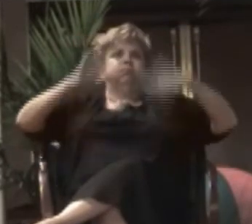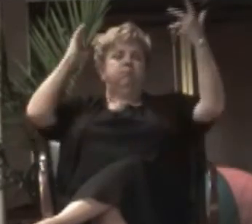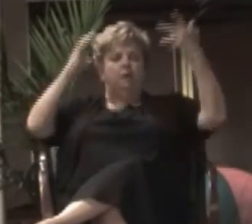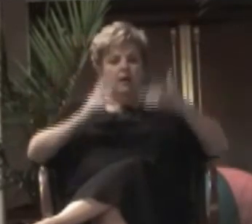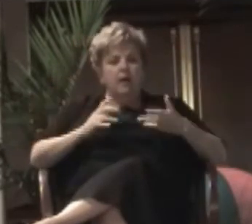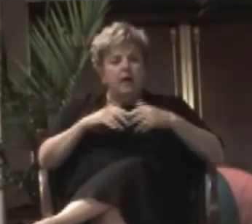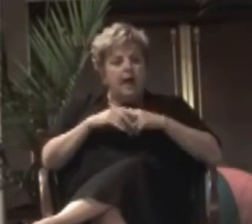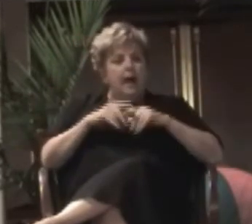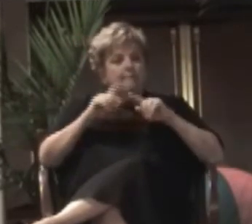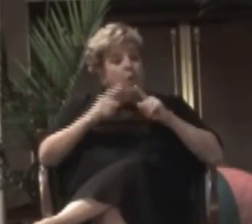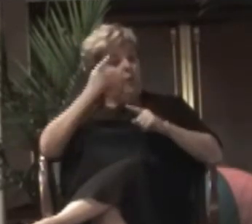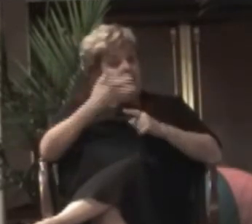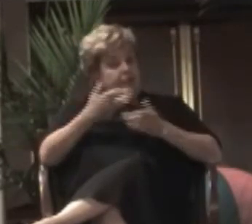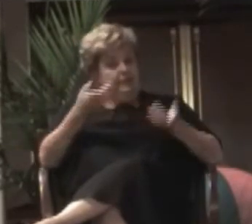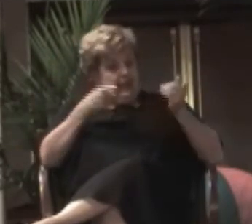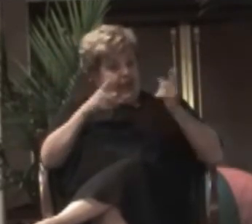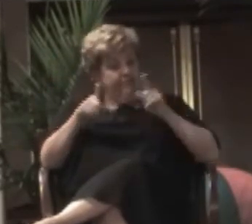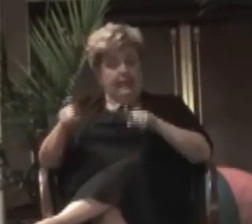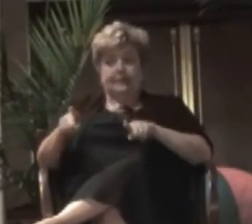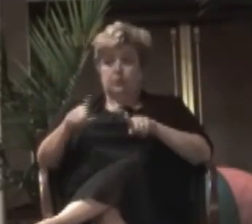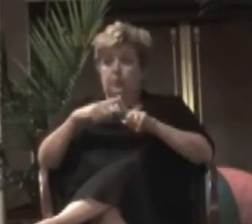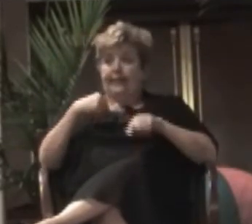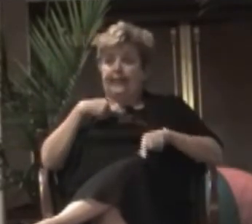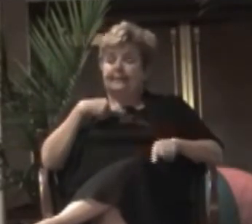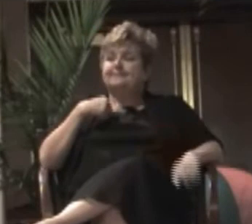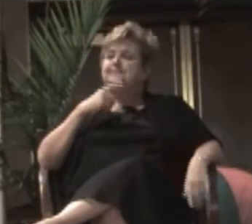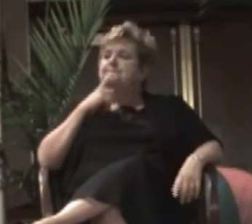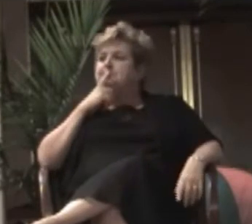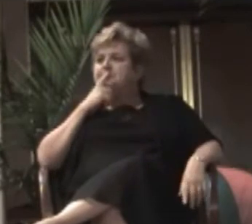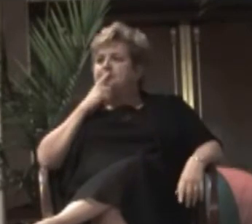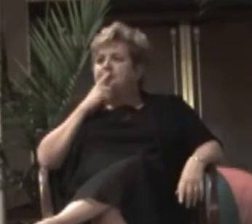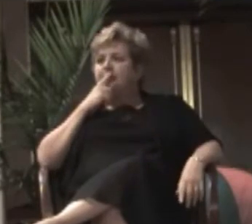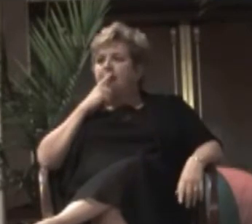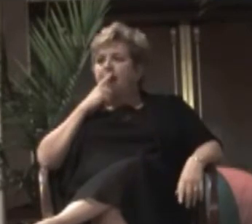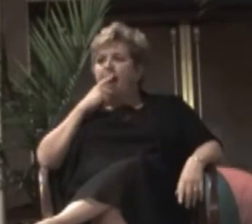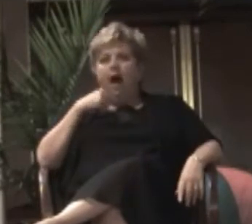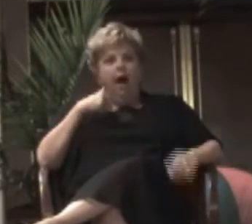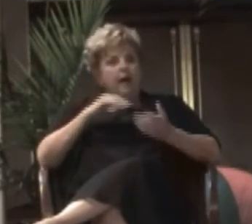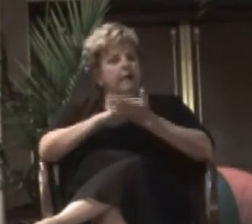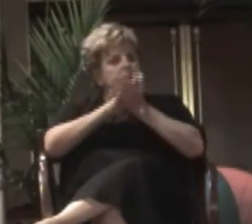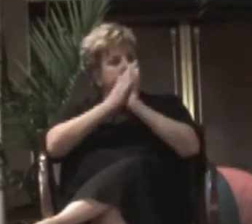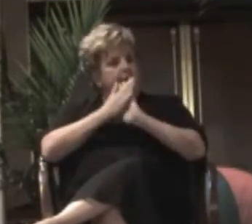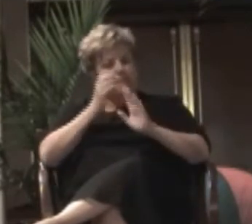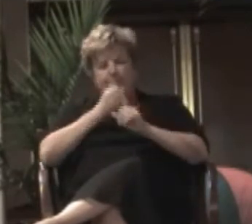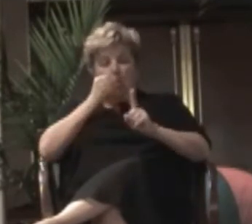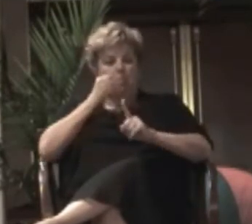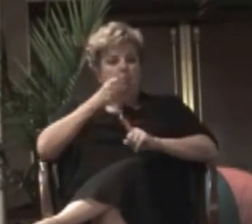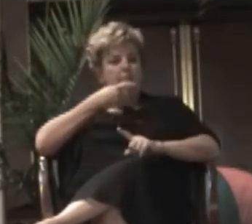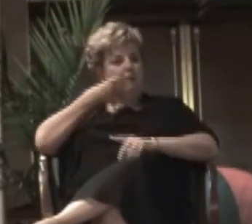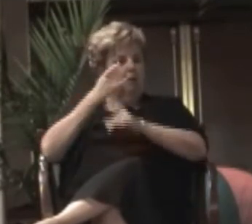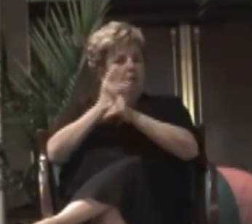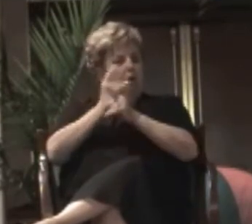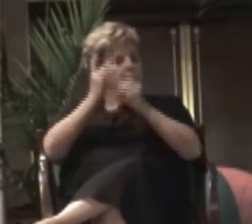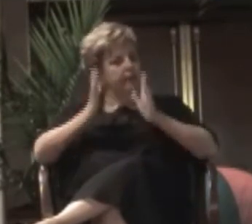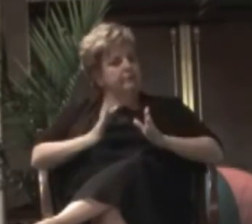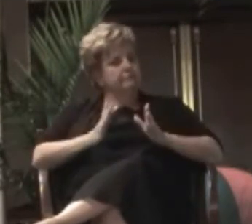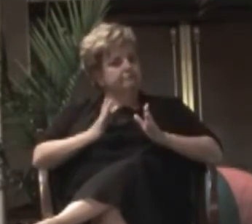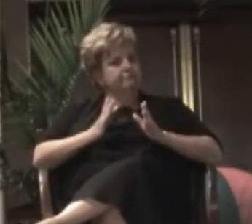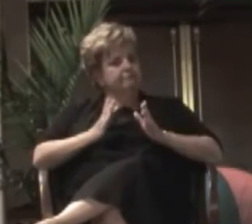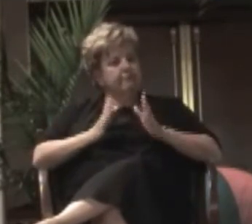thing happened to a guy who loved drinking as much as I did. I developed alcoholism. And don't understand all